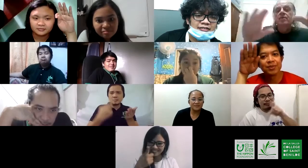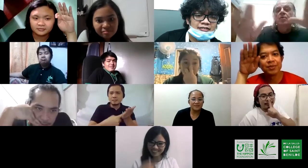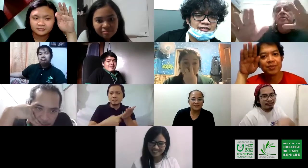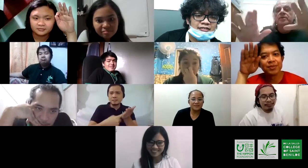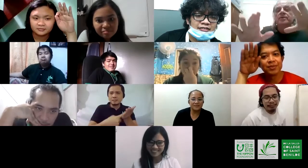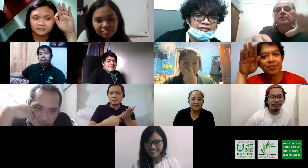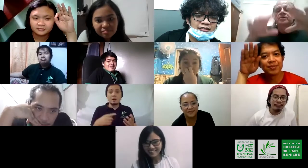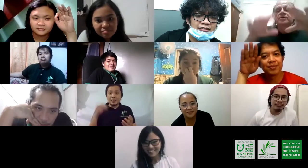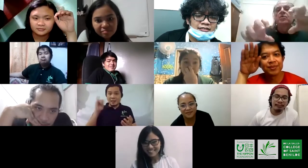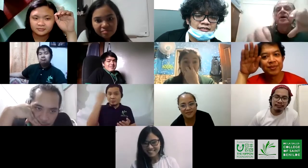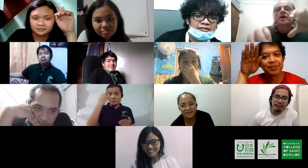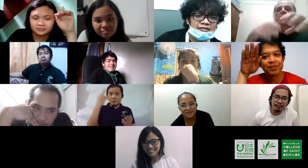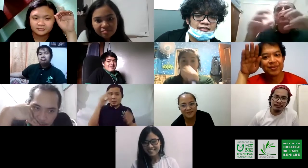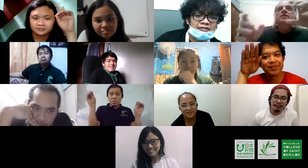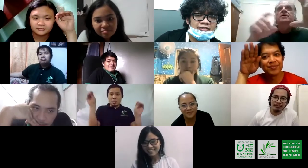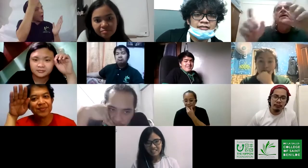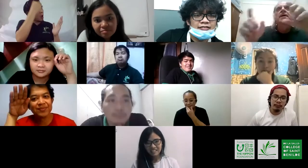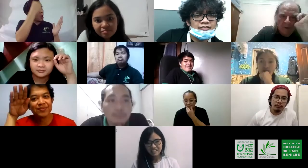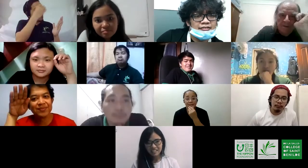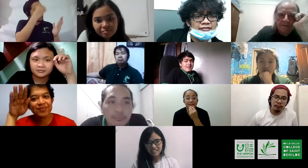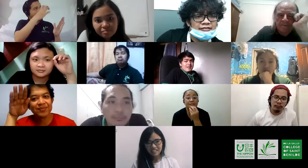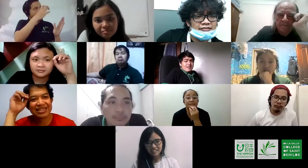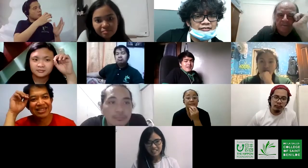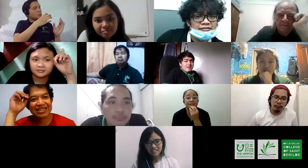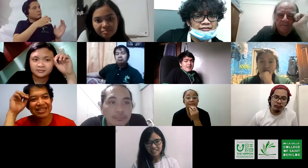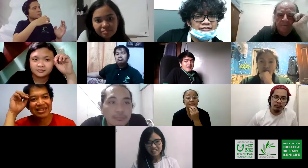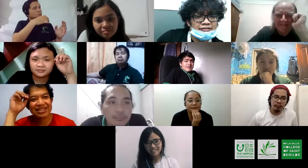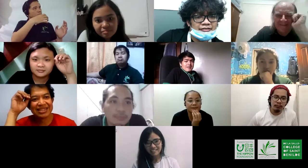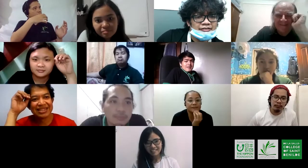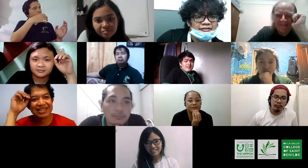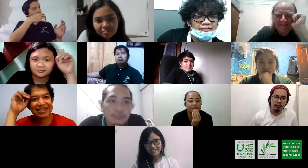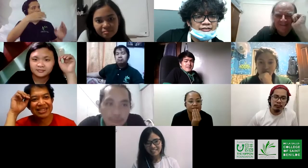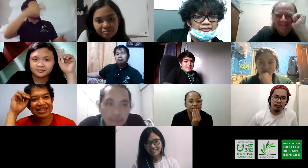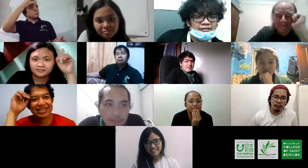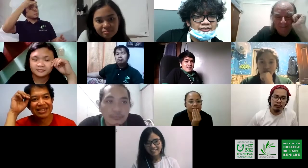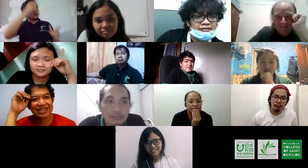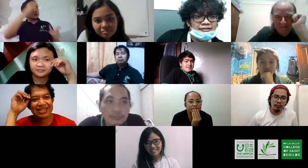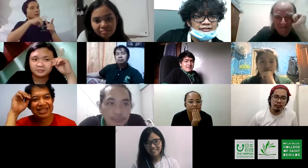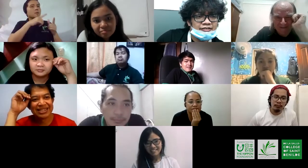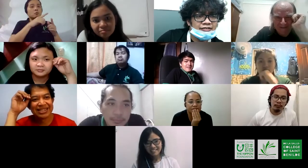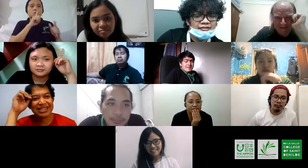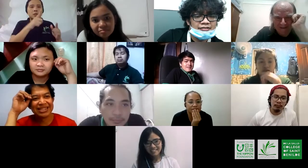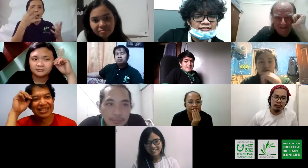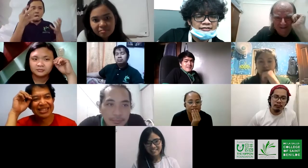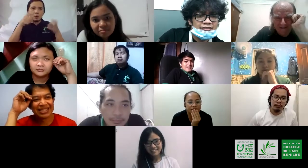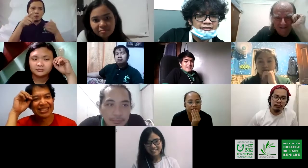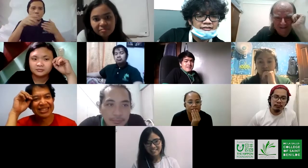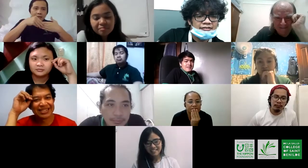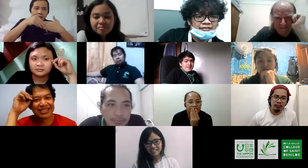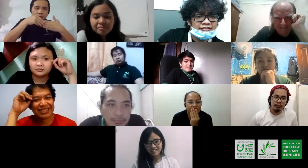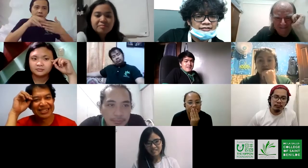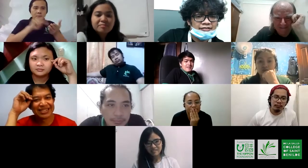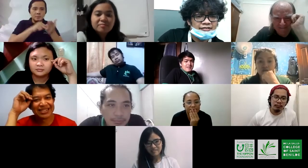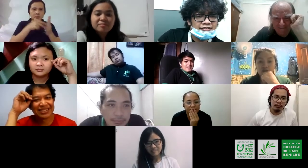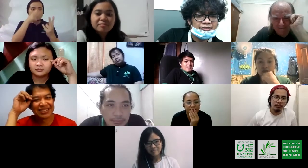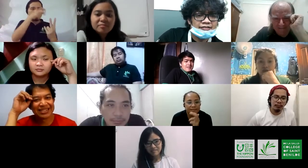will not Yes. learn. So I think that's good. It's a good Yeah. thing that you did it. I mean, history is not an easy thing. It's not